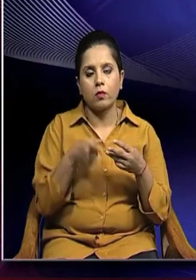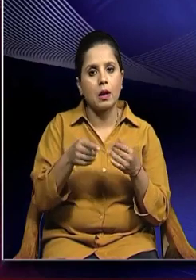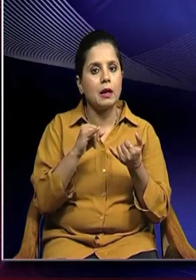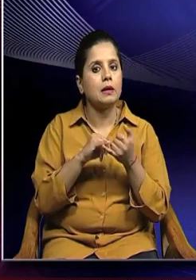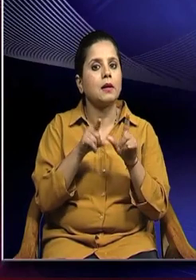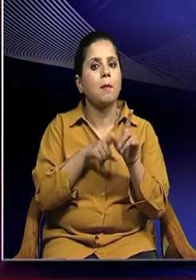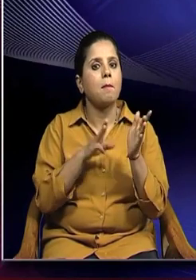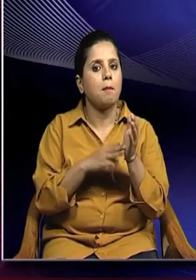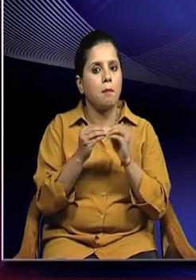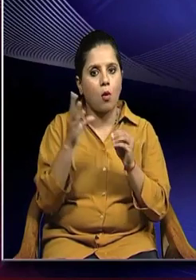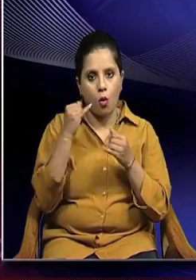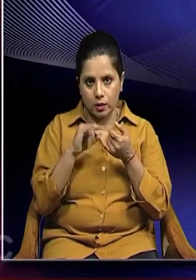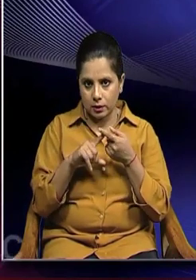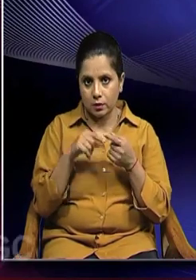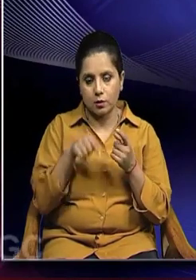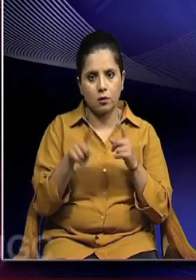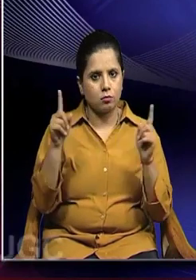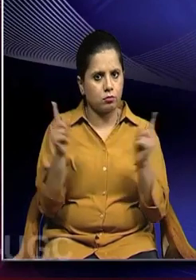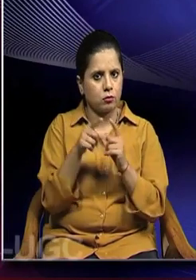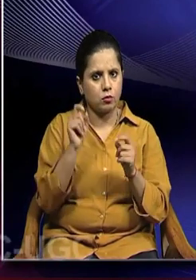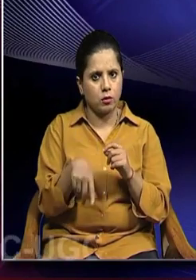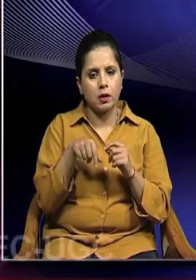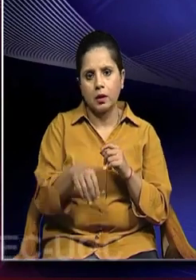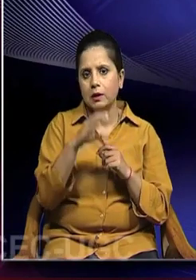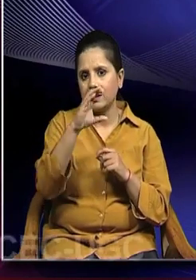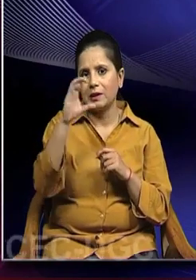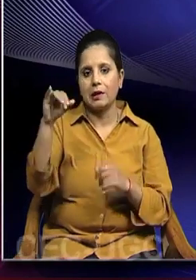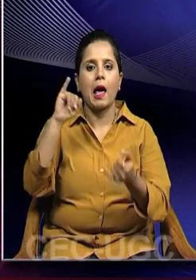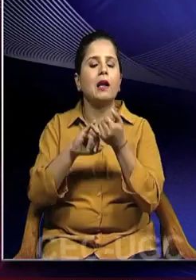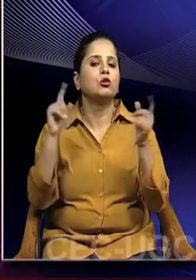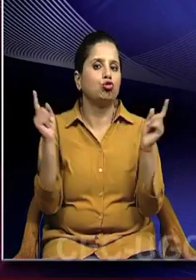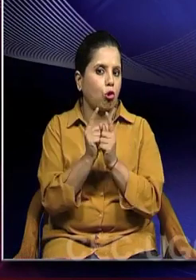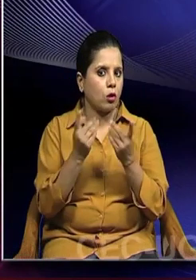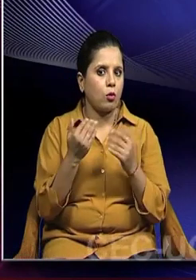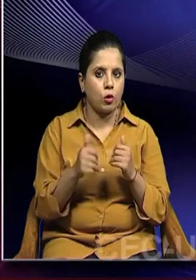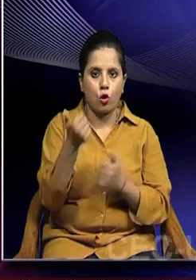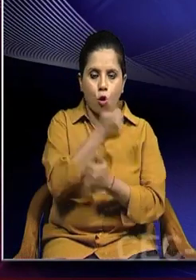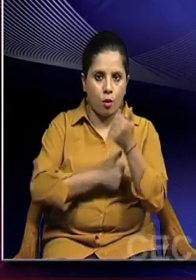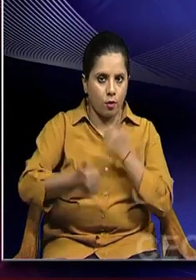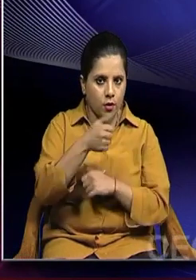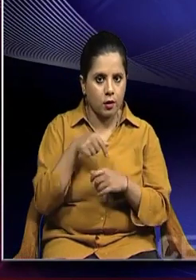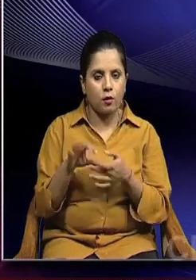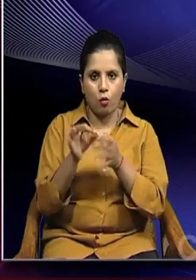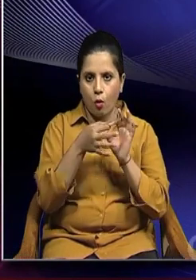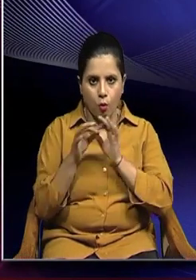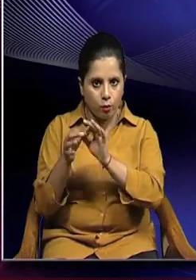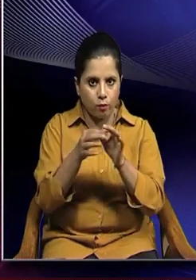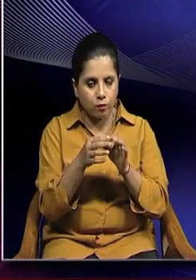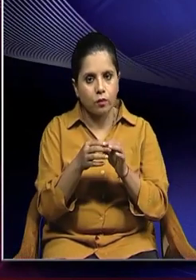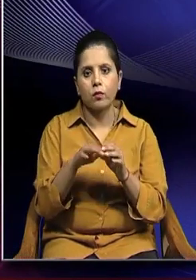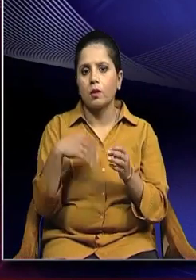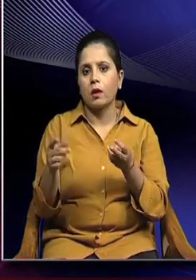symbiosis. As an acronym, you can call them CCS, that is competition, cooperation,